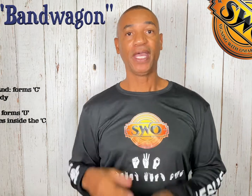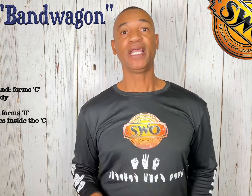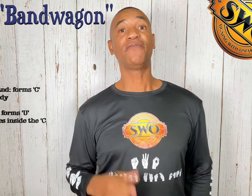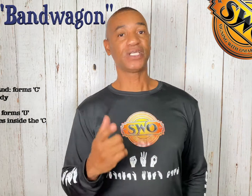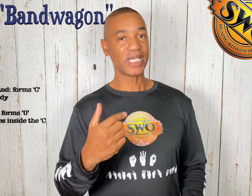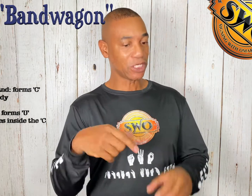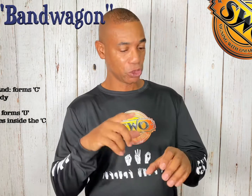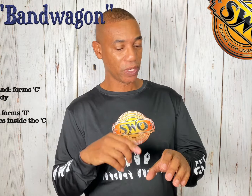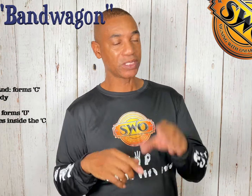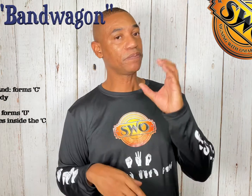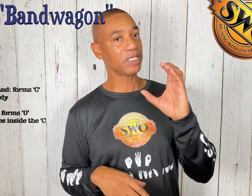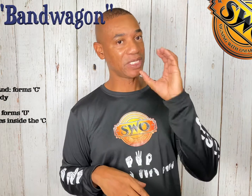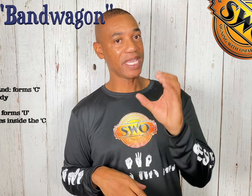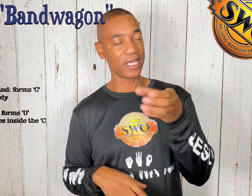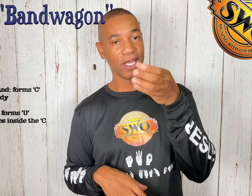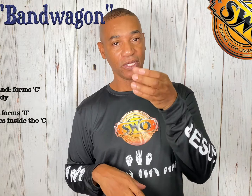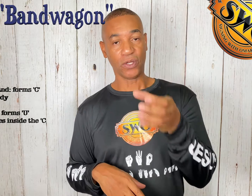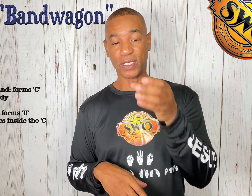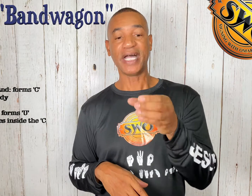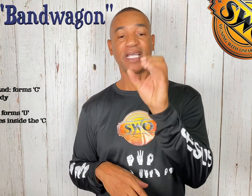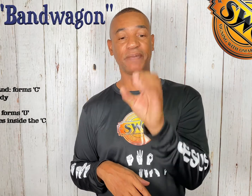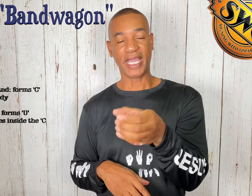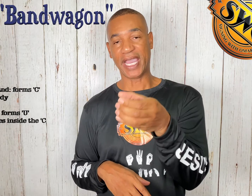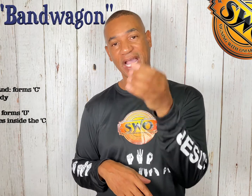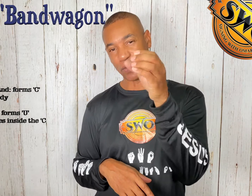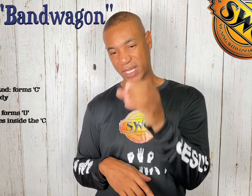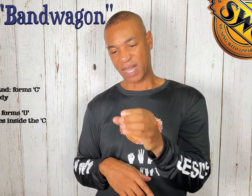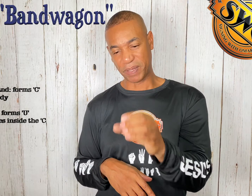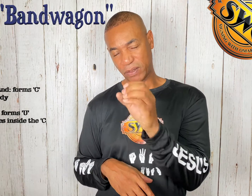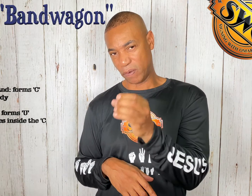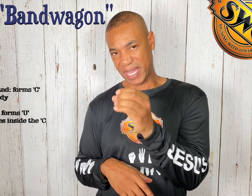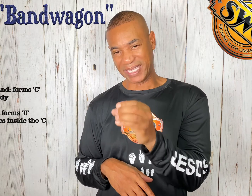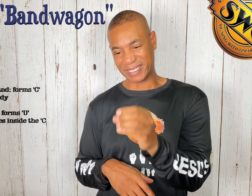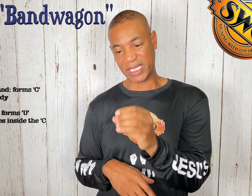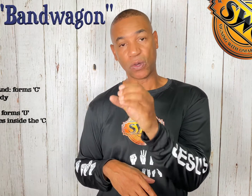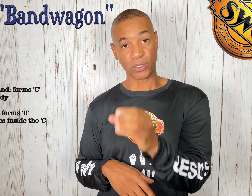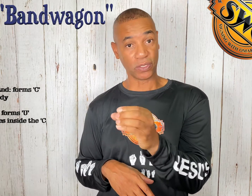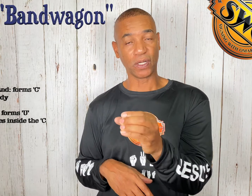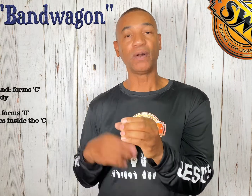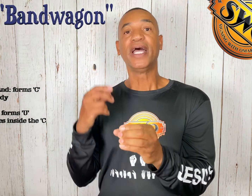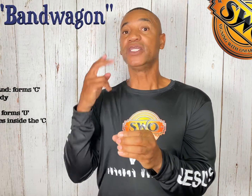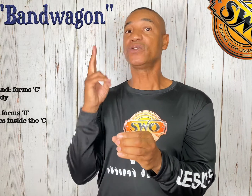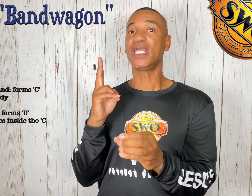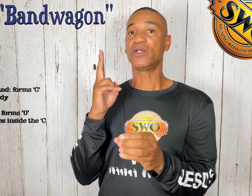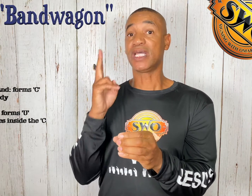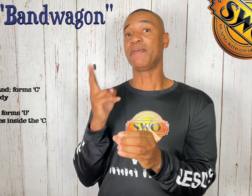now for the sign join, simply take your non-dominant hand. I would cup it or make a C or 0. Then you take your dominant